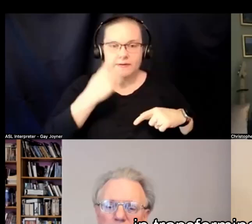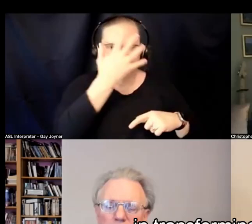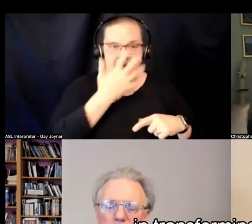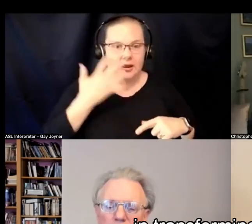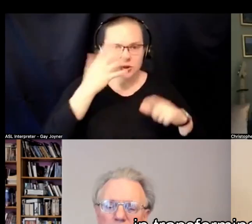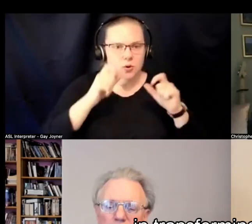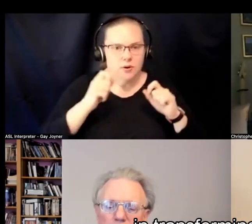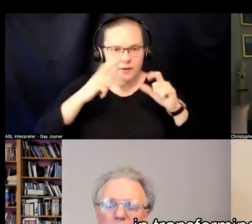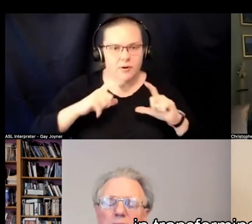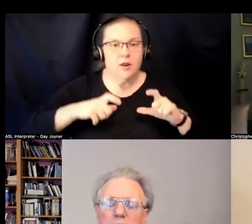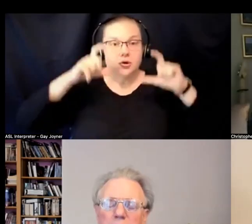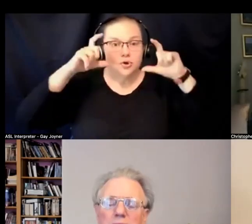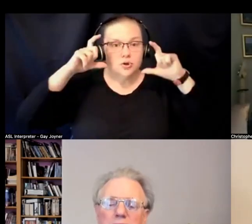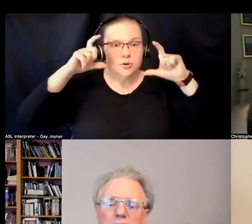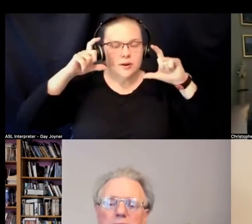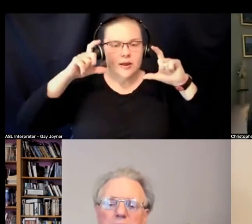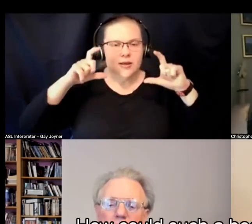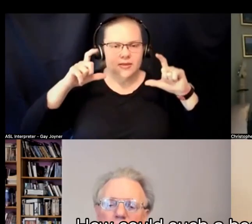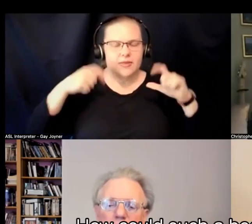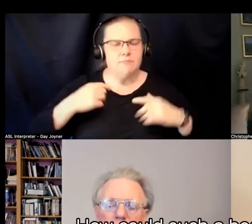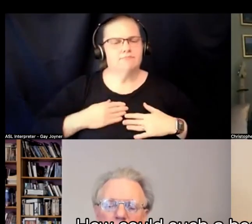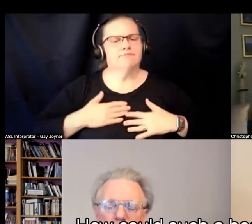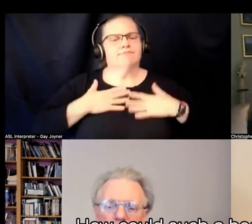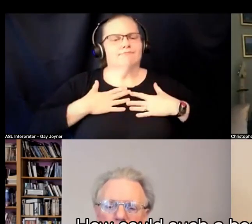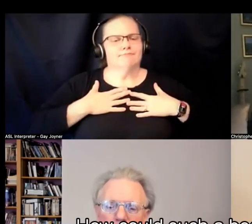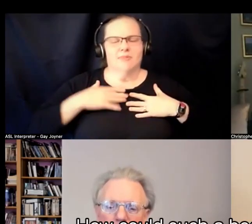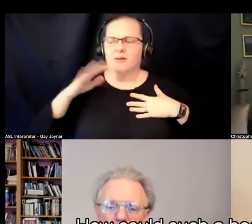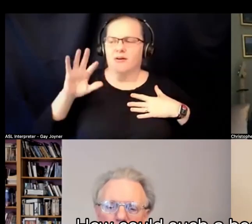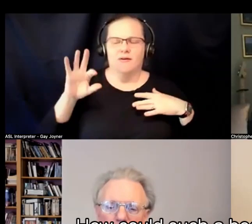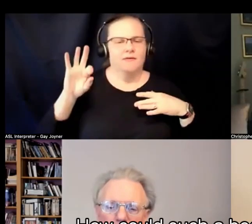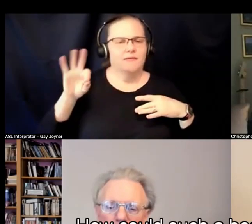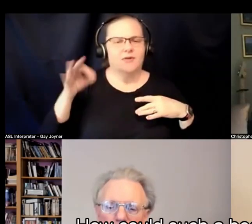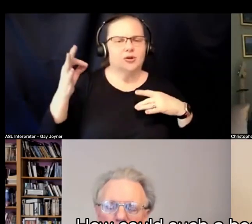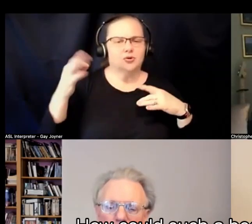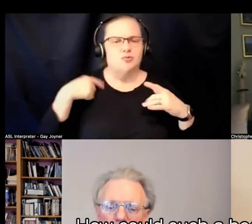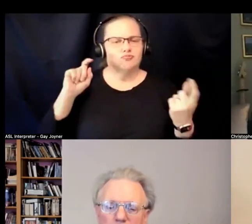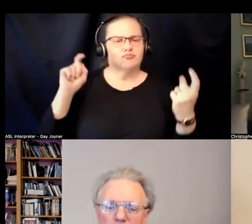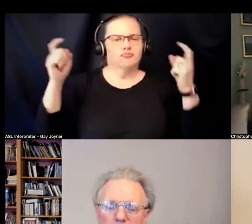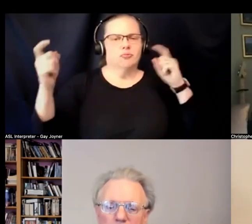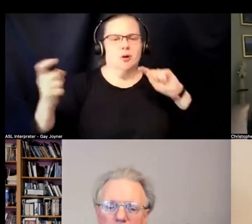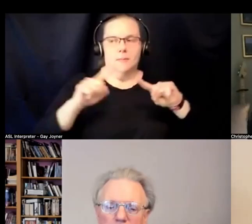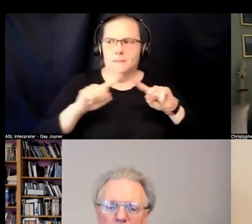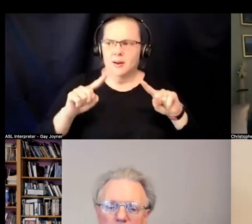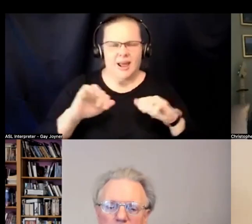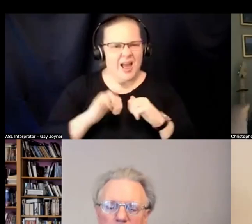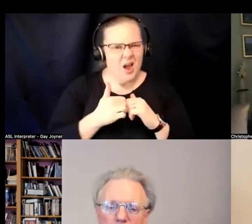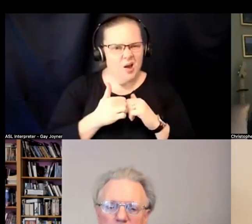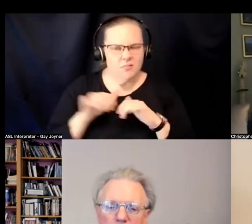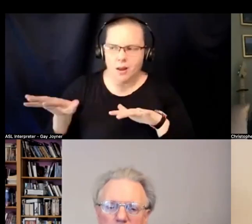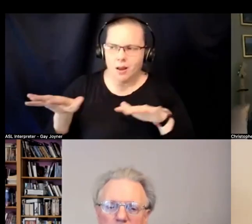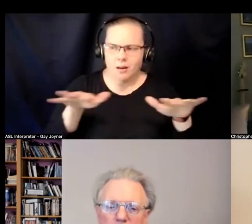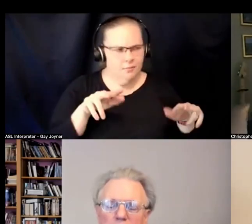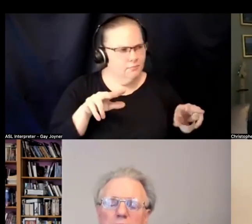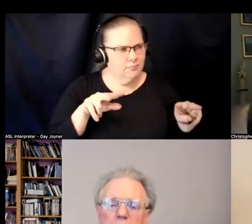transforming Europe into a slaughterhouse. How could such a beautiful spot have housed such depravity? She thought of her